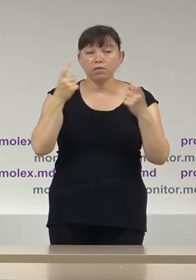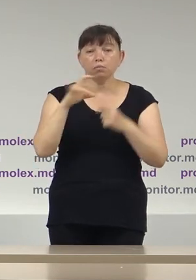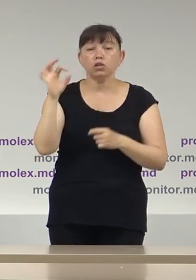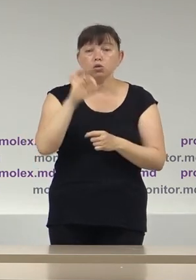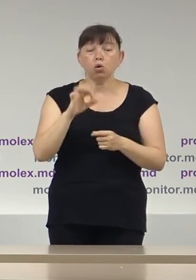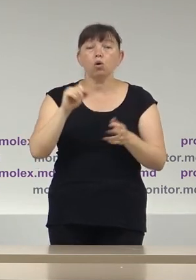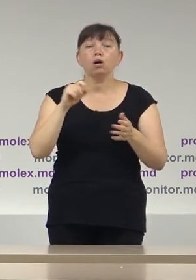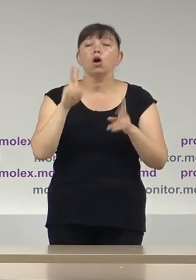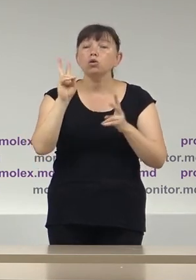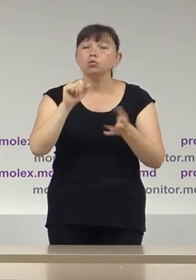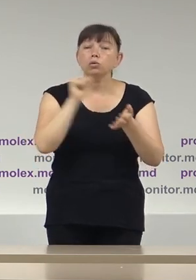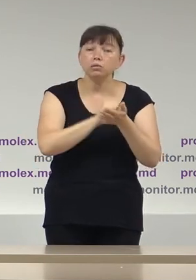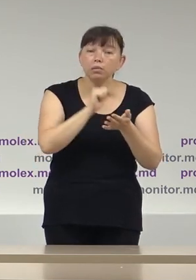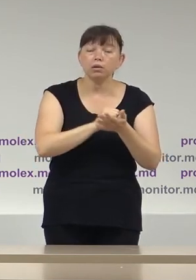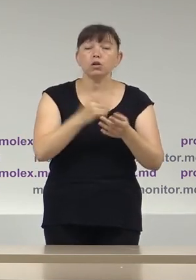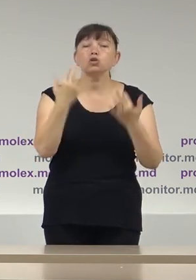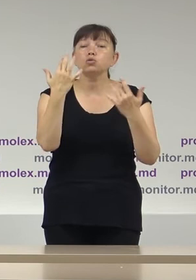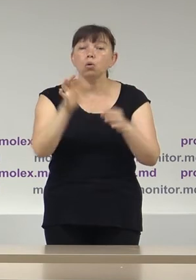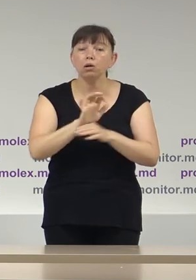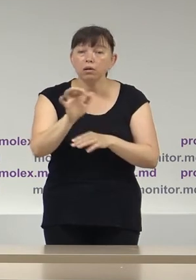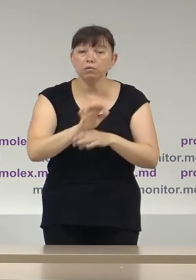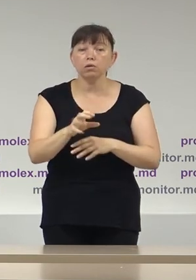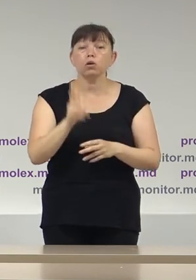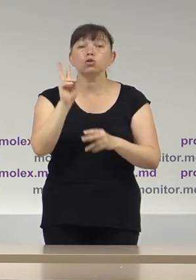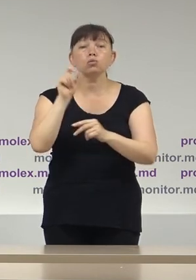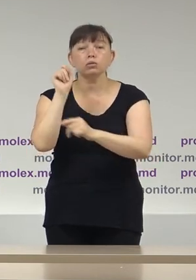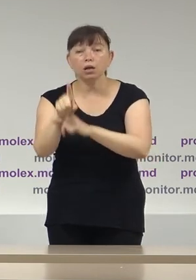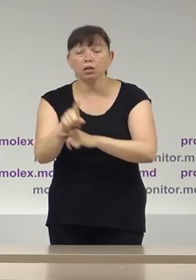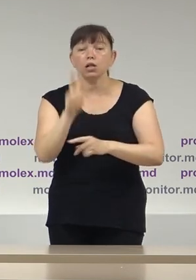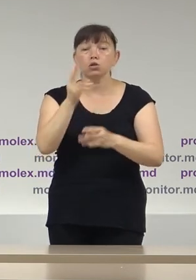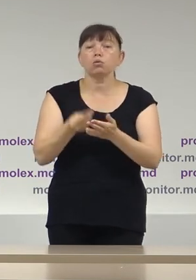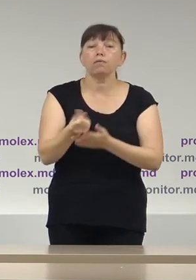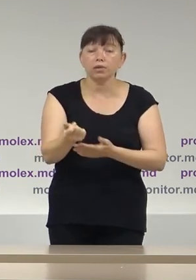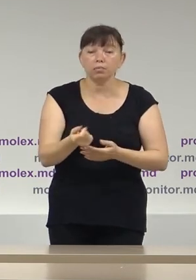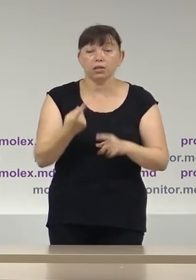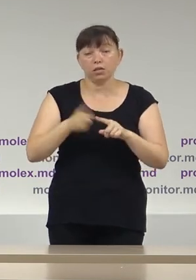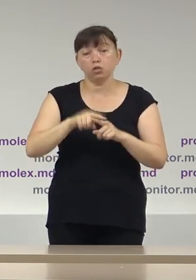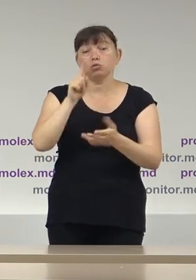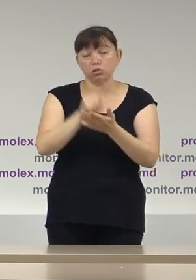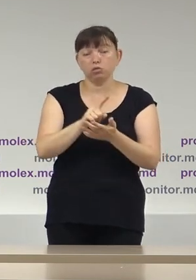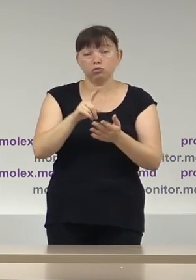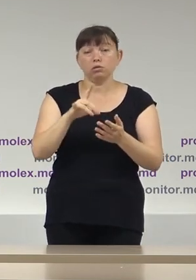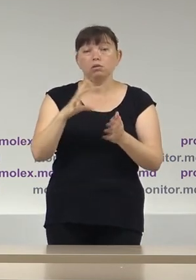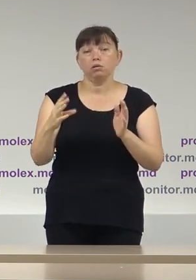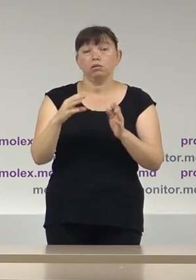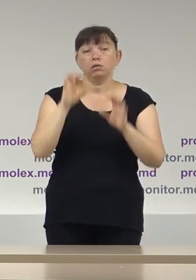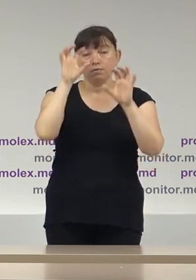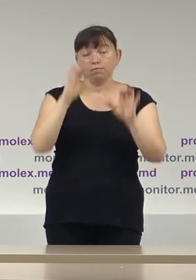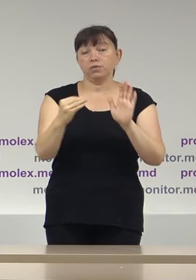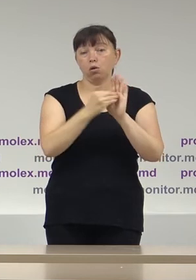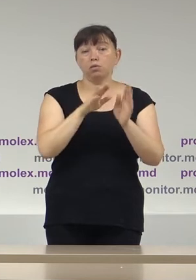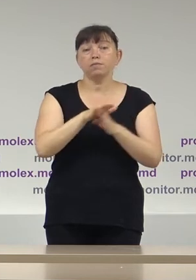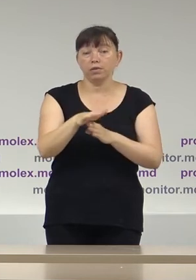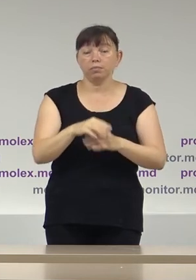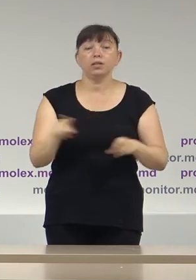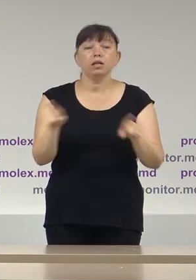with the requirements for printed electoral materials, meaning the need to indicate the printing house,